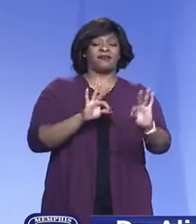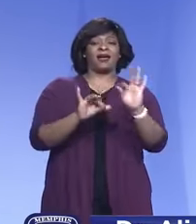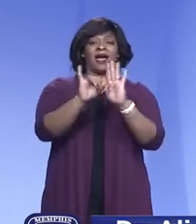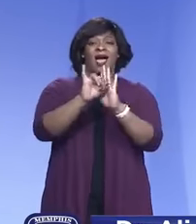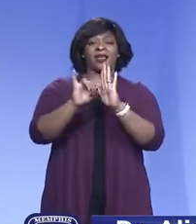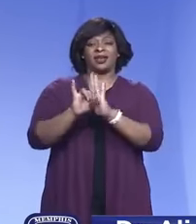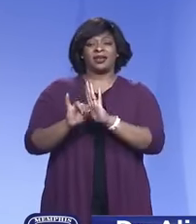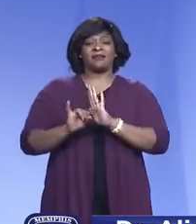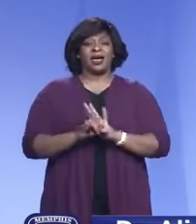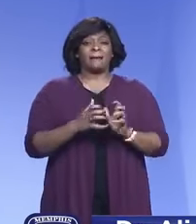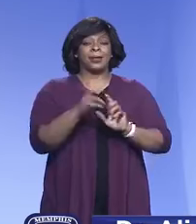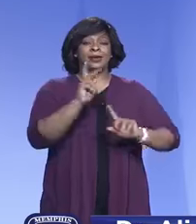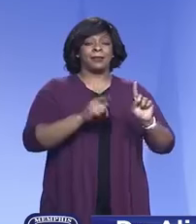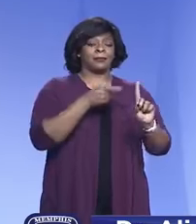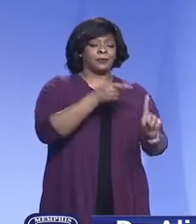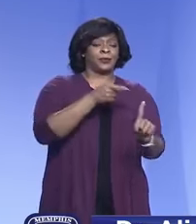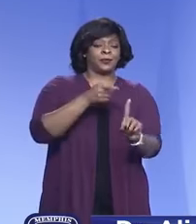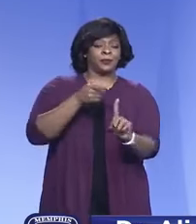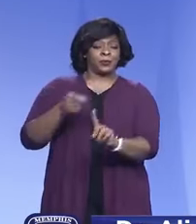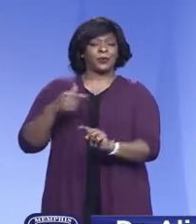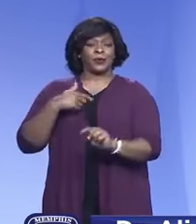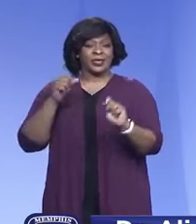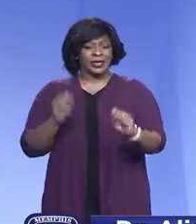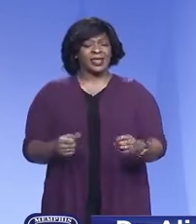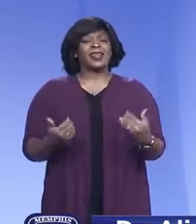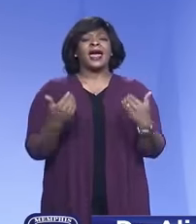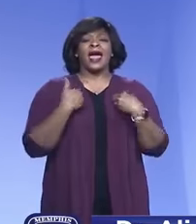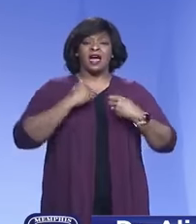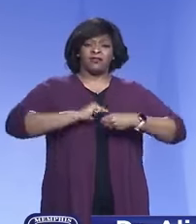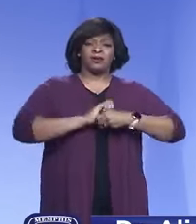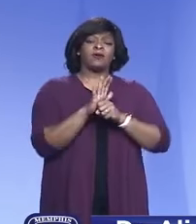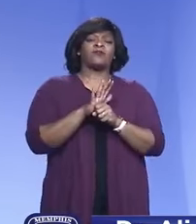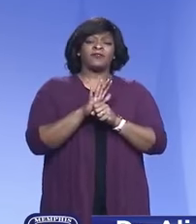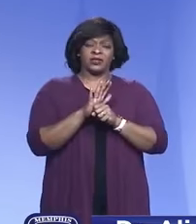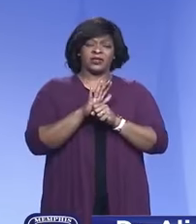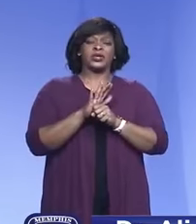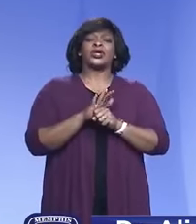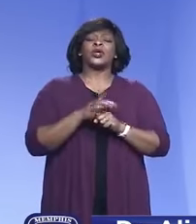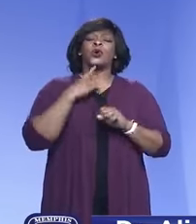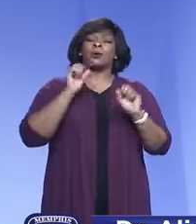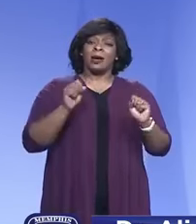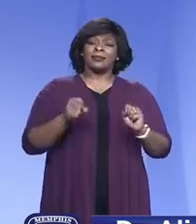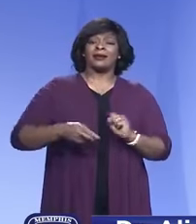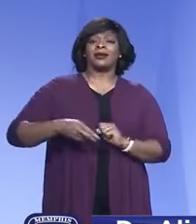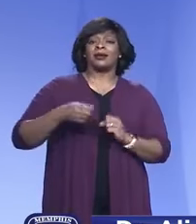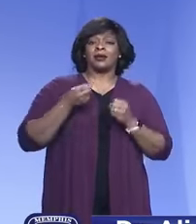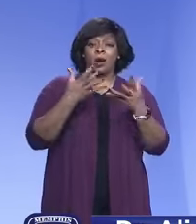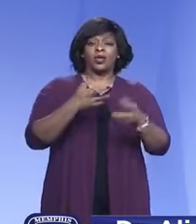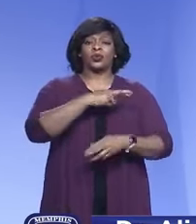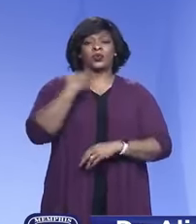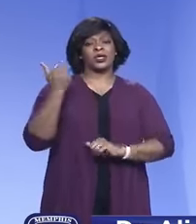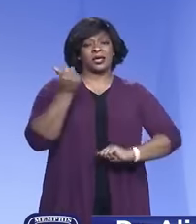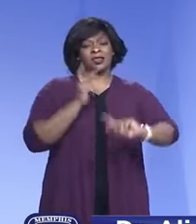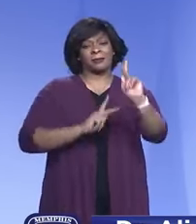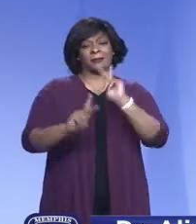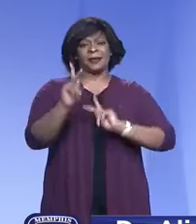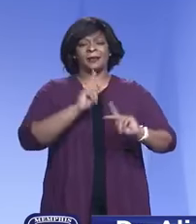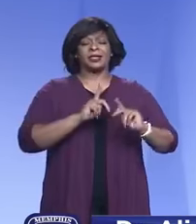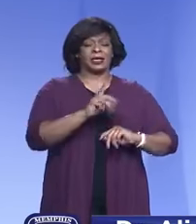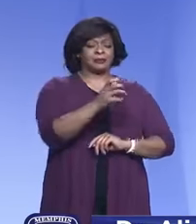to identify as many people as we can that have COVID and who pose a risk to other people so that they